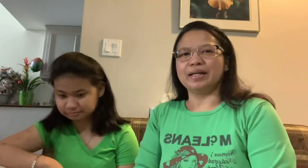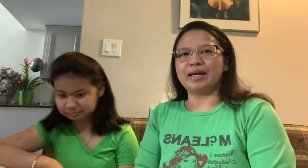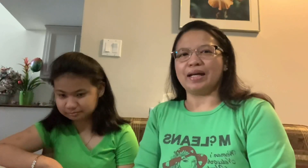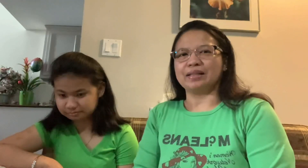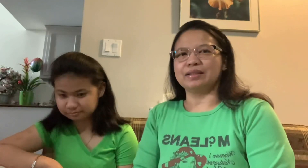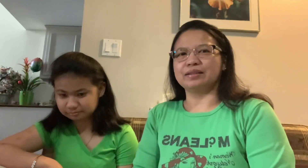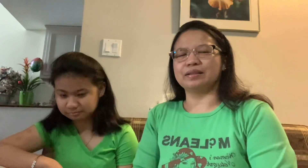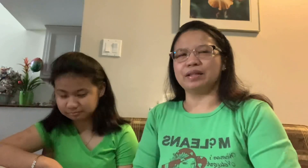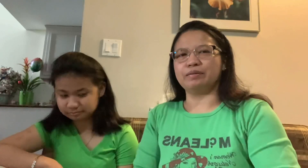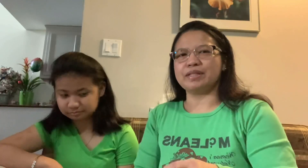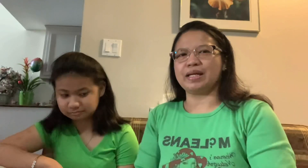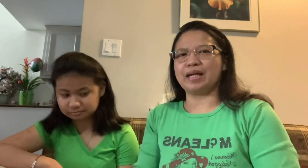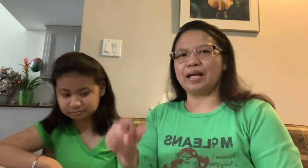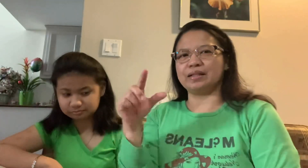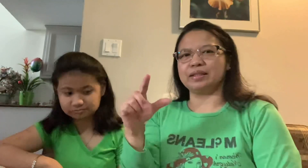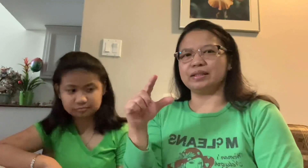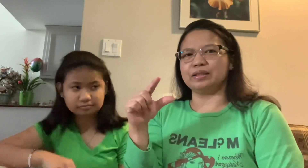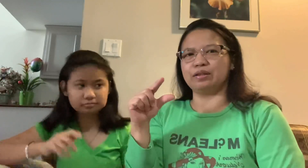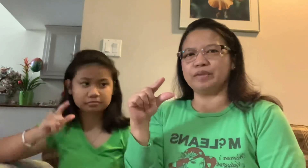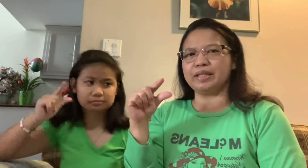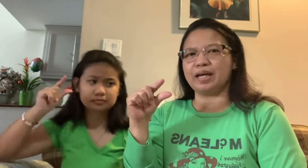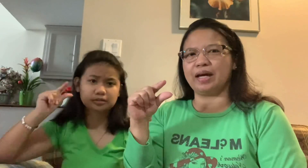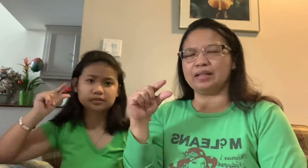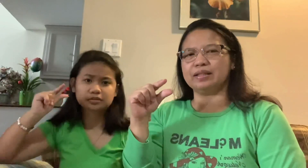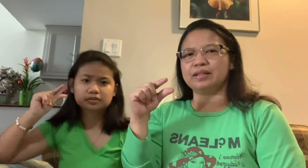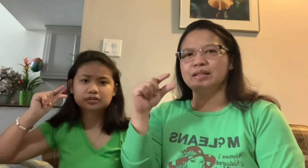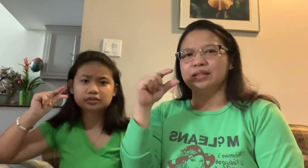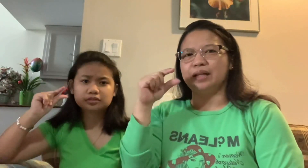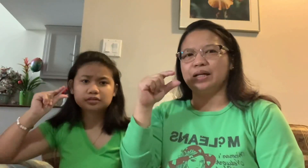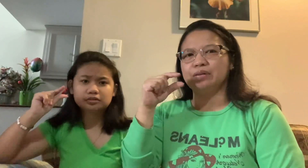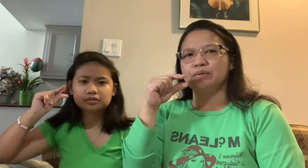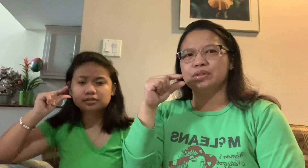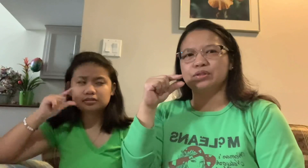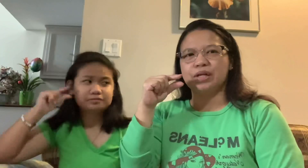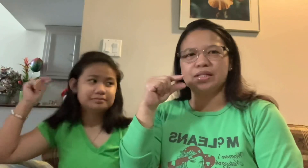Cat. If you say cat, our dominant hand, like we'll trace